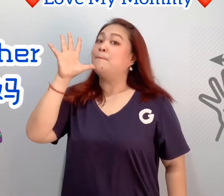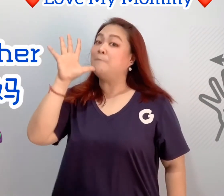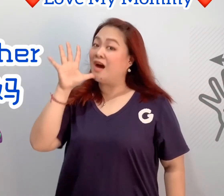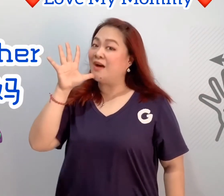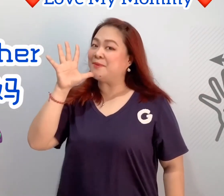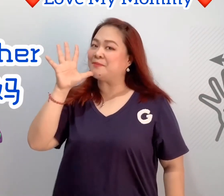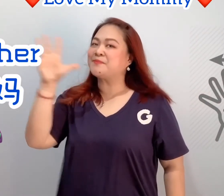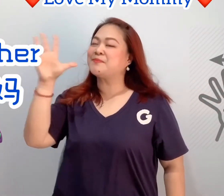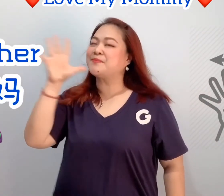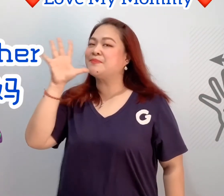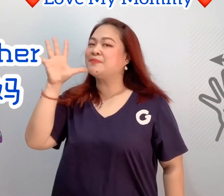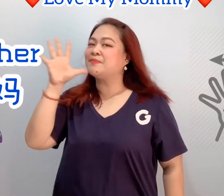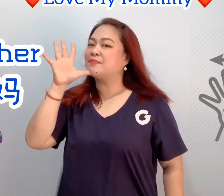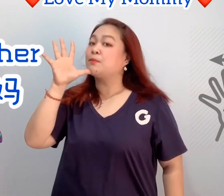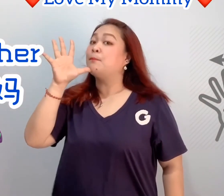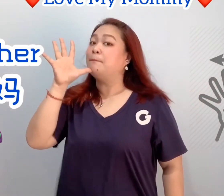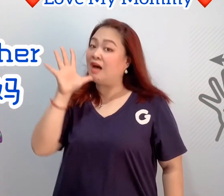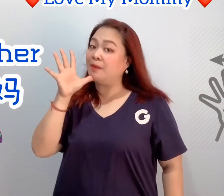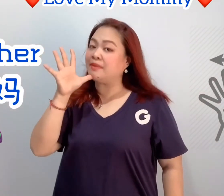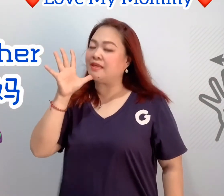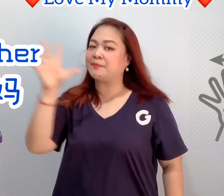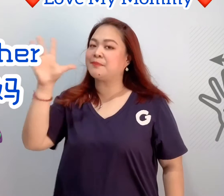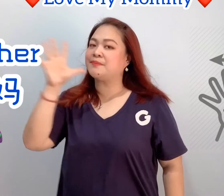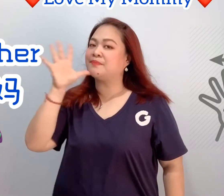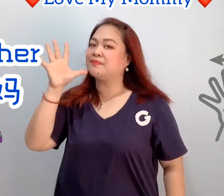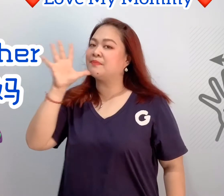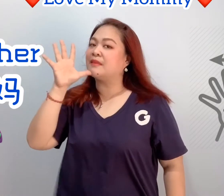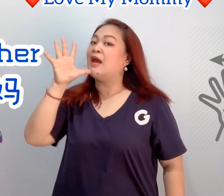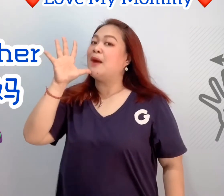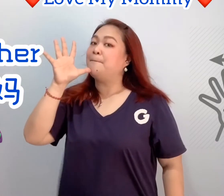Mom, mommy, mama.